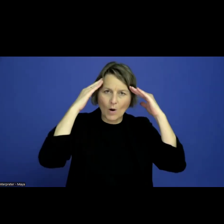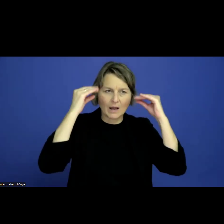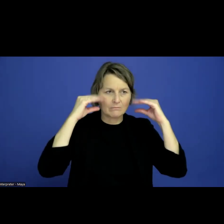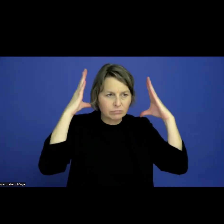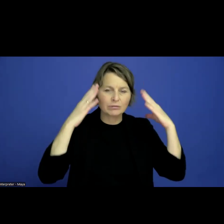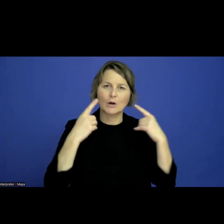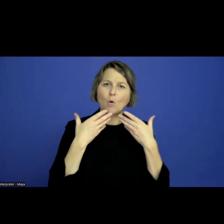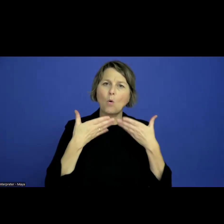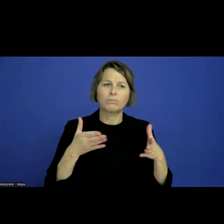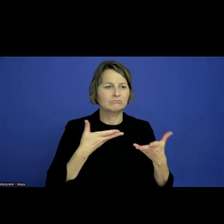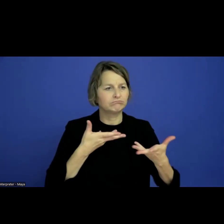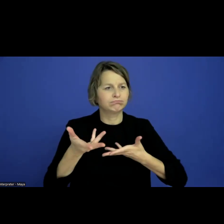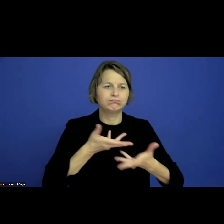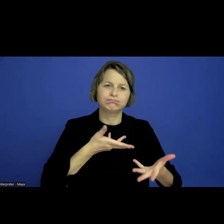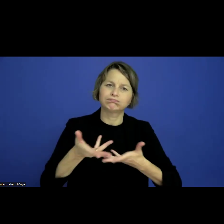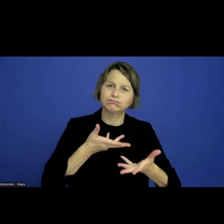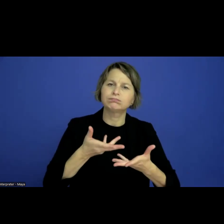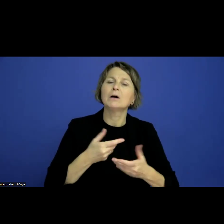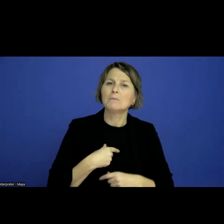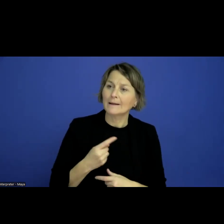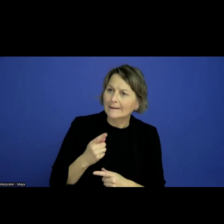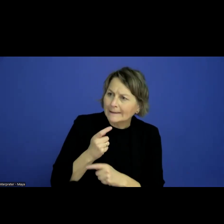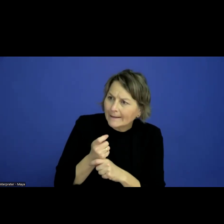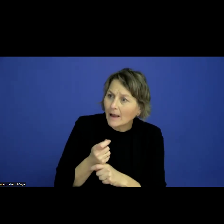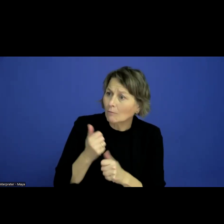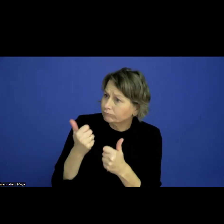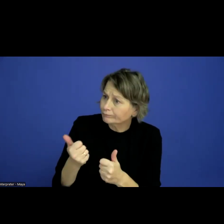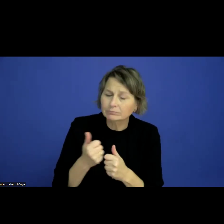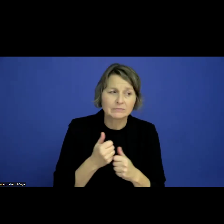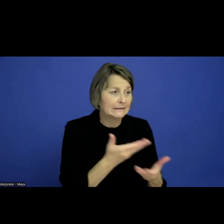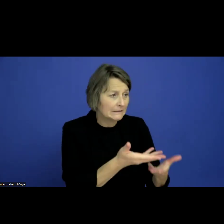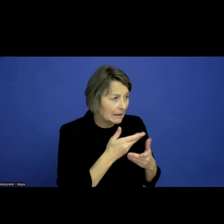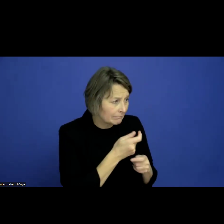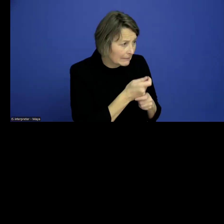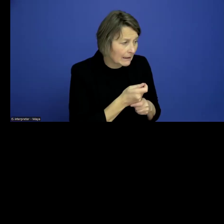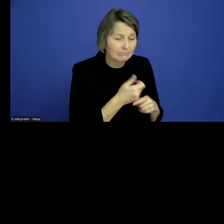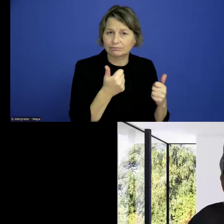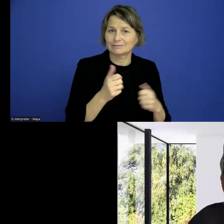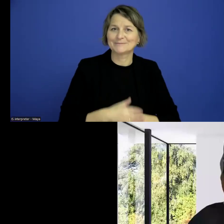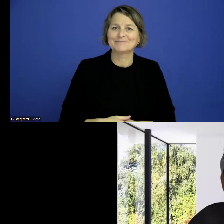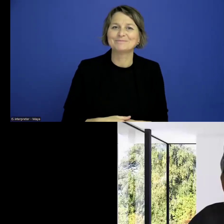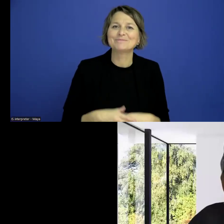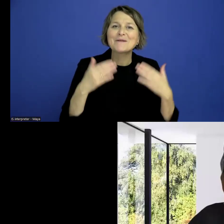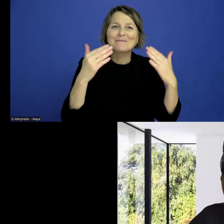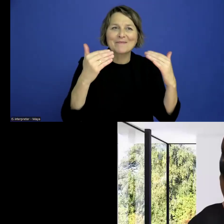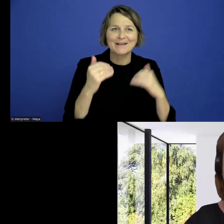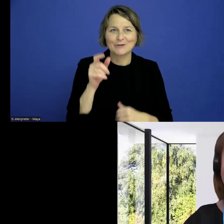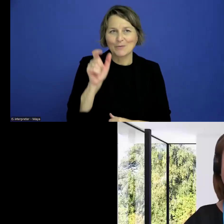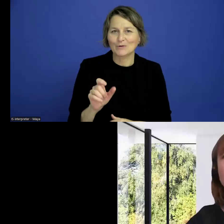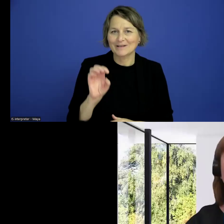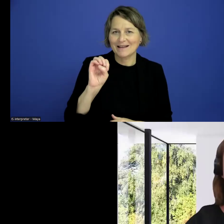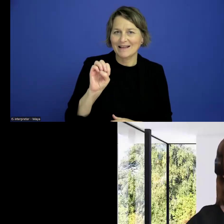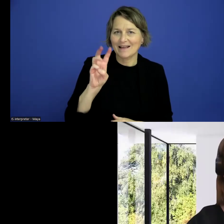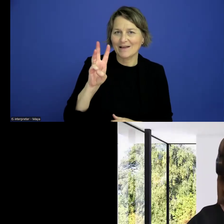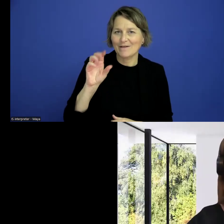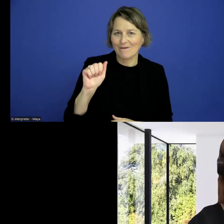responsibilities and receiving care when employed. So now let's hear from Eva from Capgemini. And we know